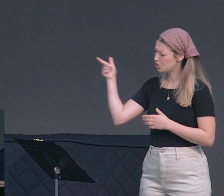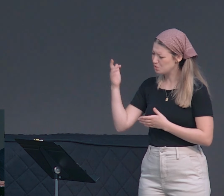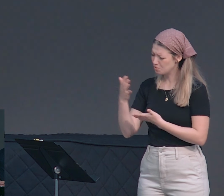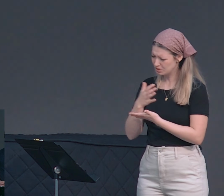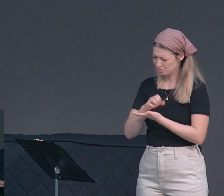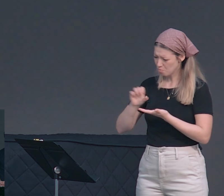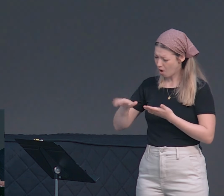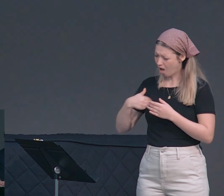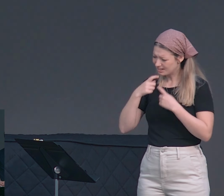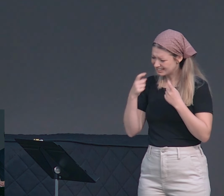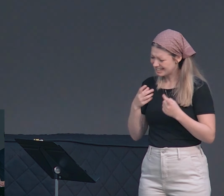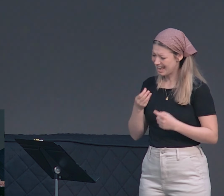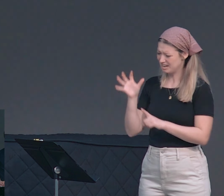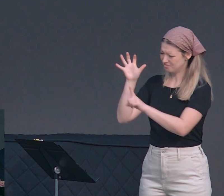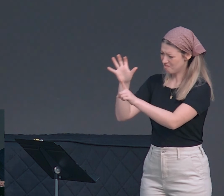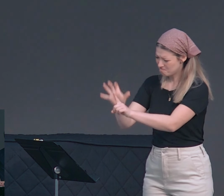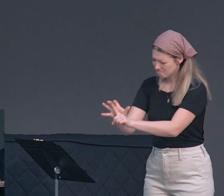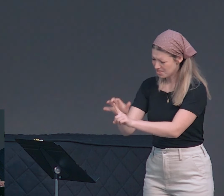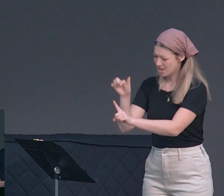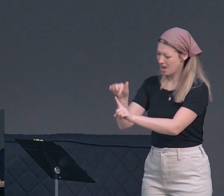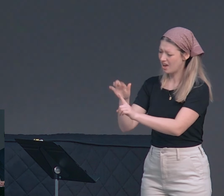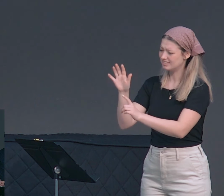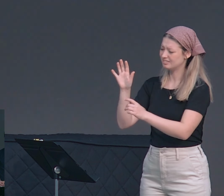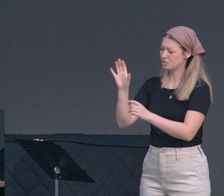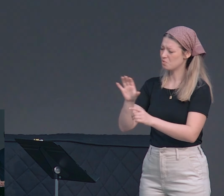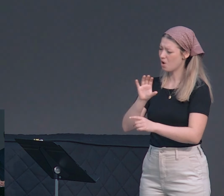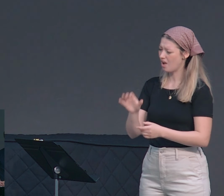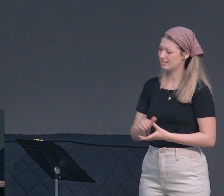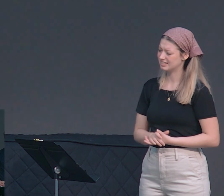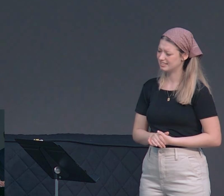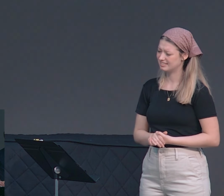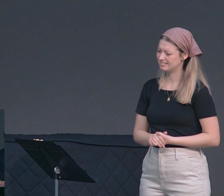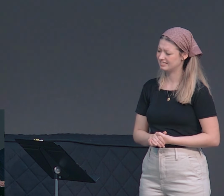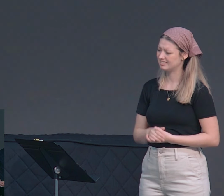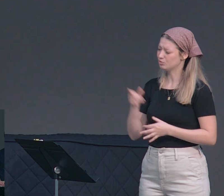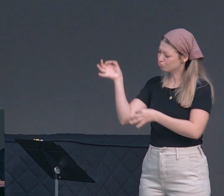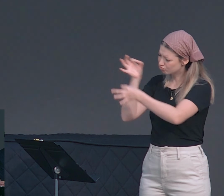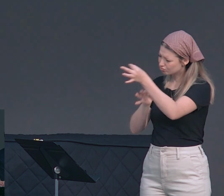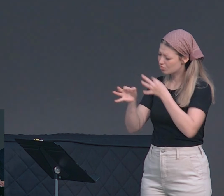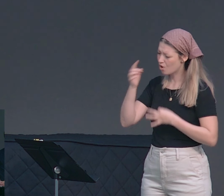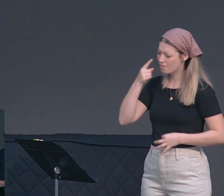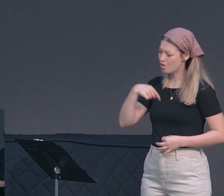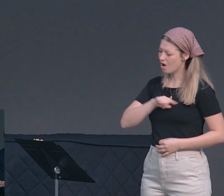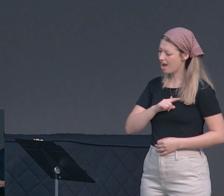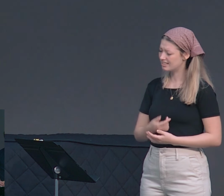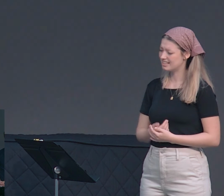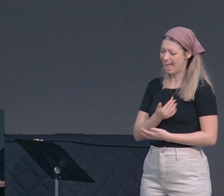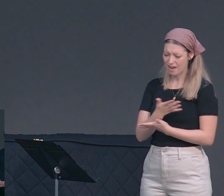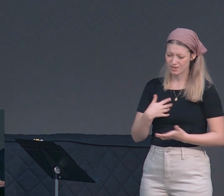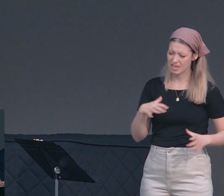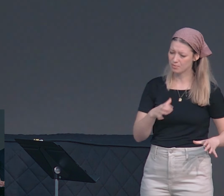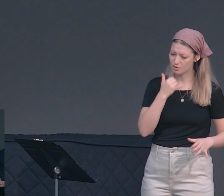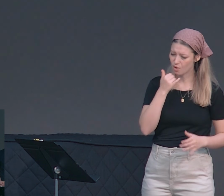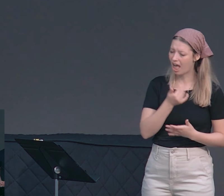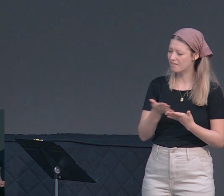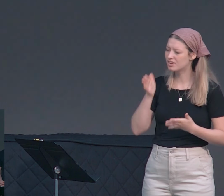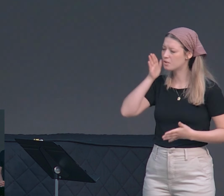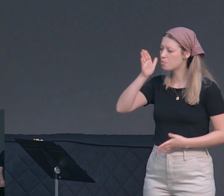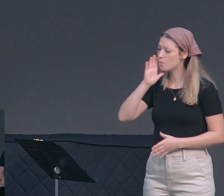and become the final propitiation for all the things that we have done wrong against you. Jesus, without you, we